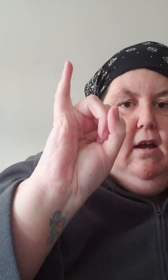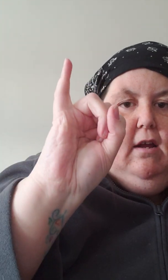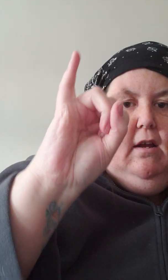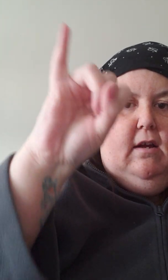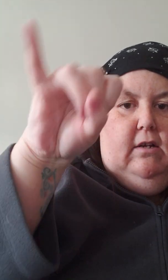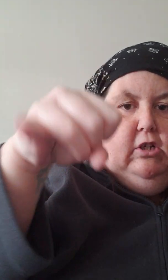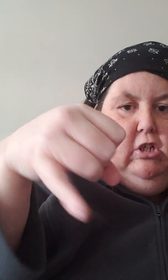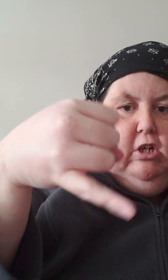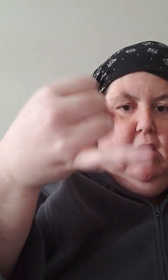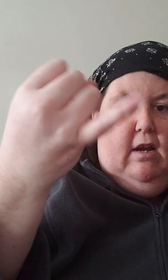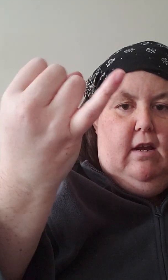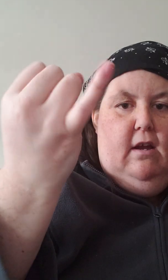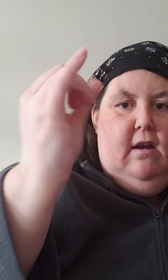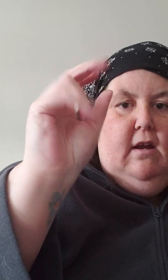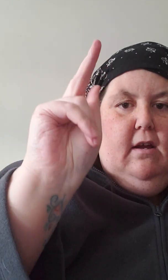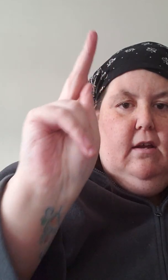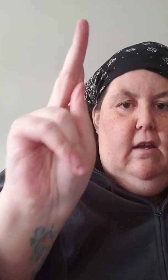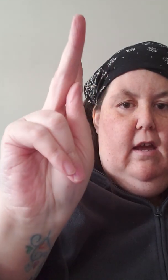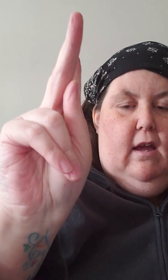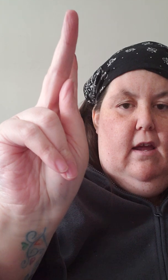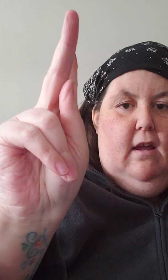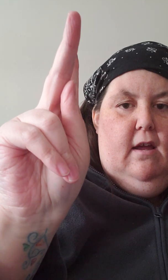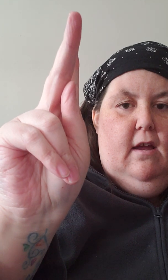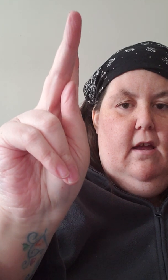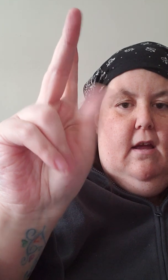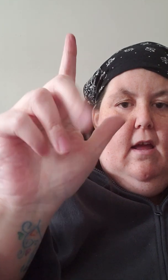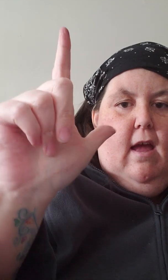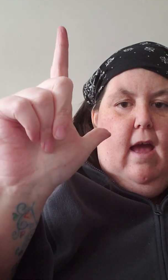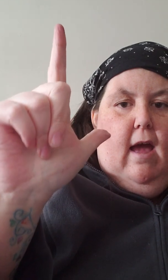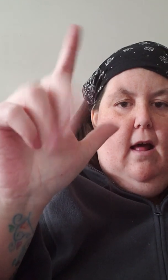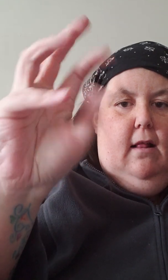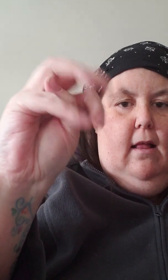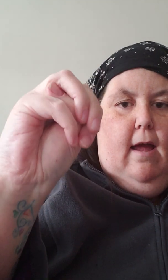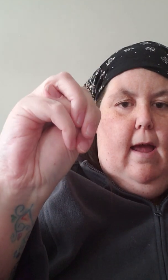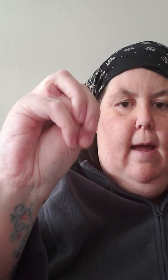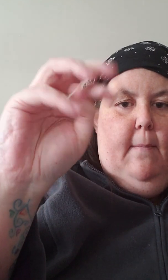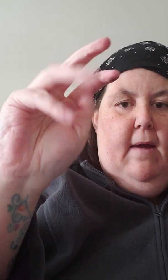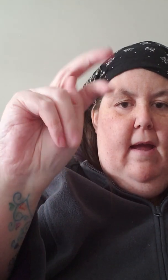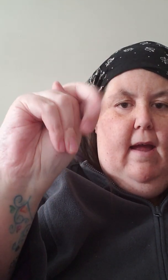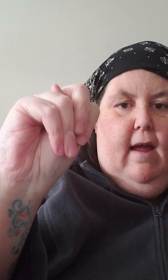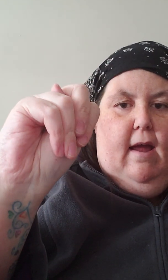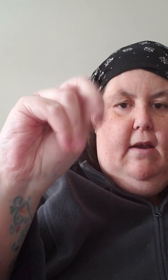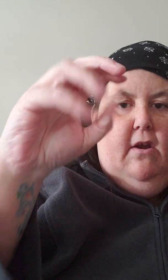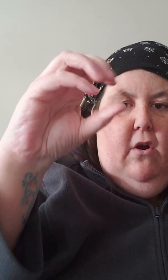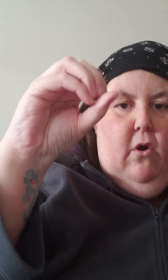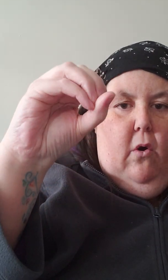I, J, K, L, M, N,